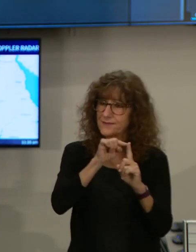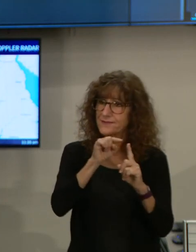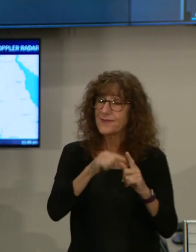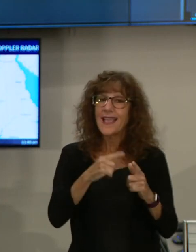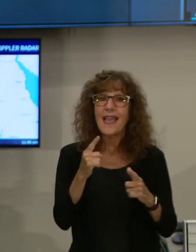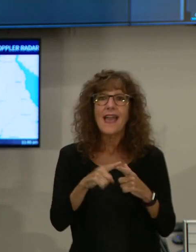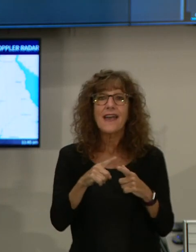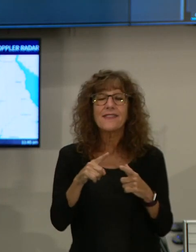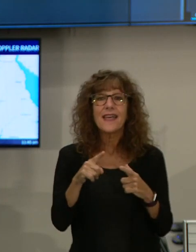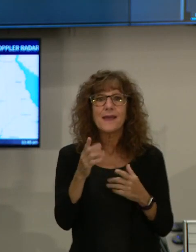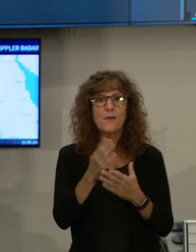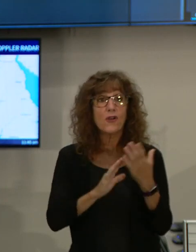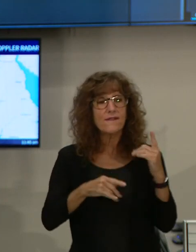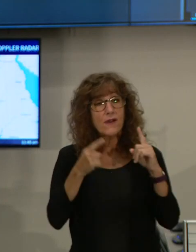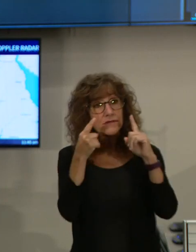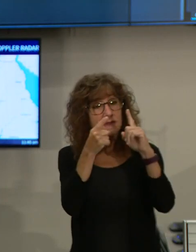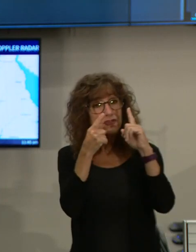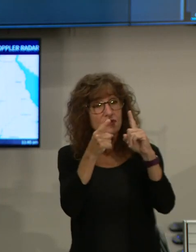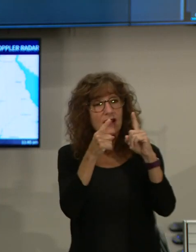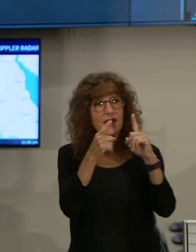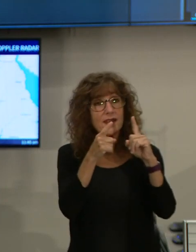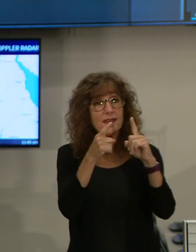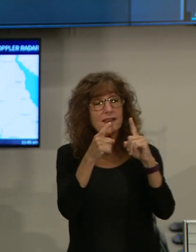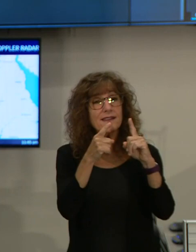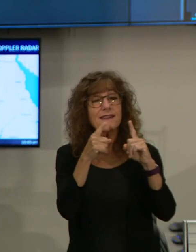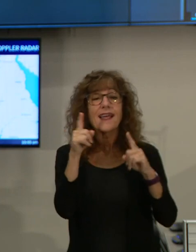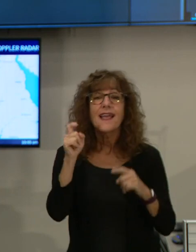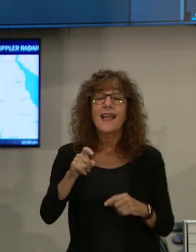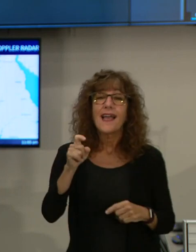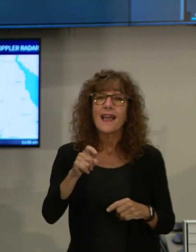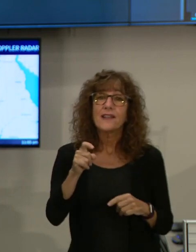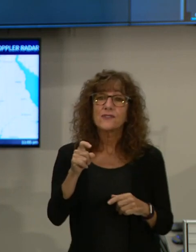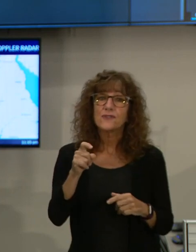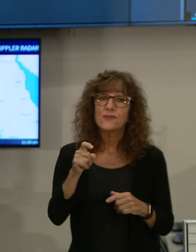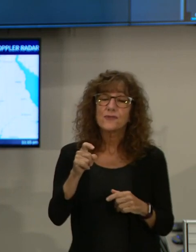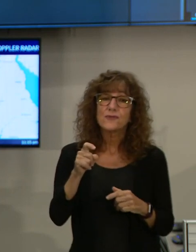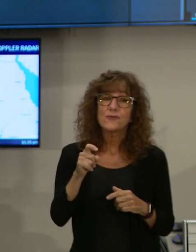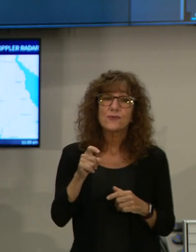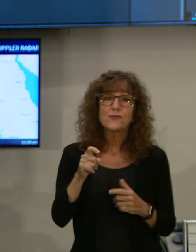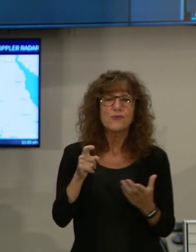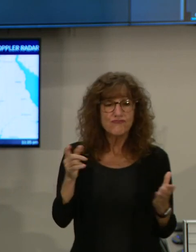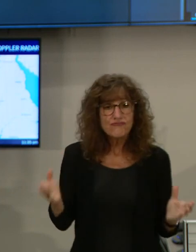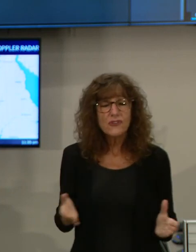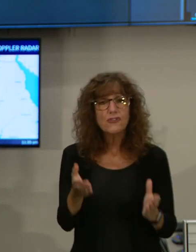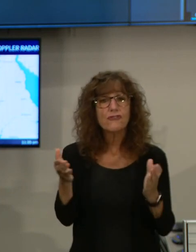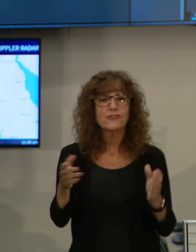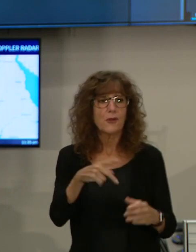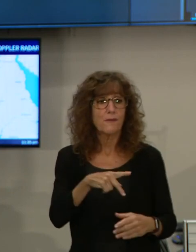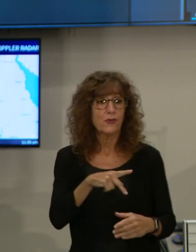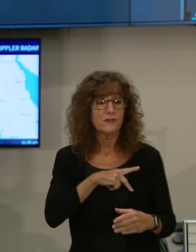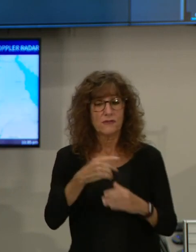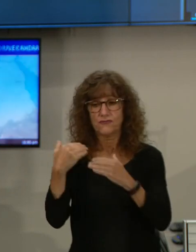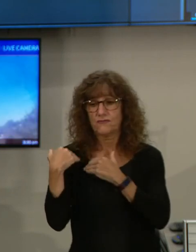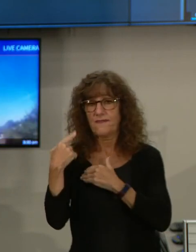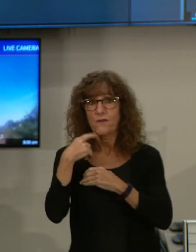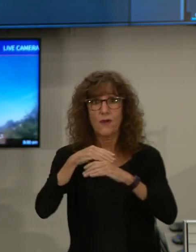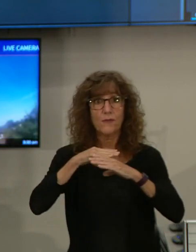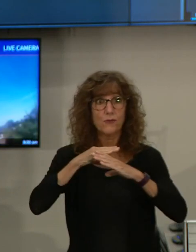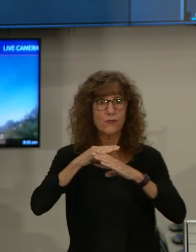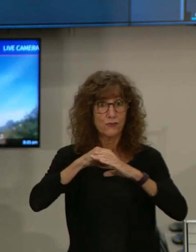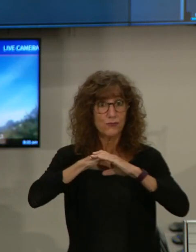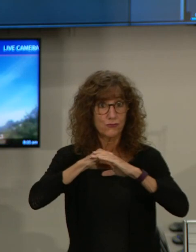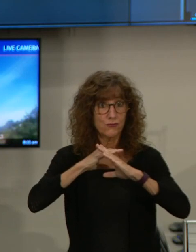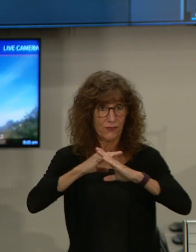also had to, and it's part of our mission, to promote personal responsibility for prevention. And so we